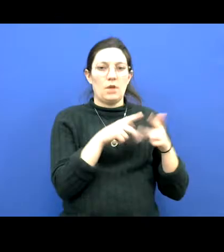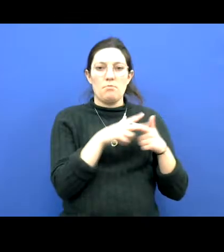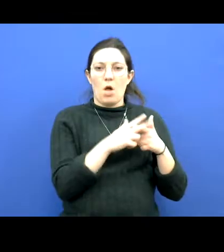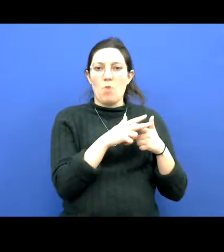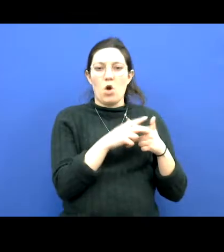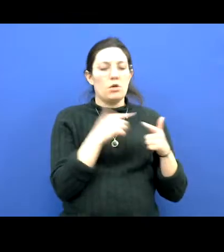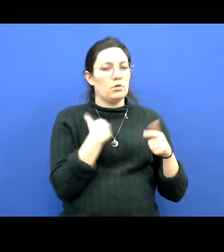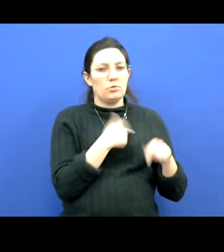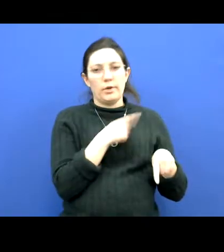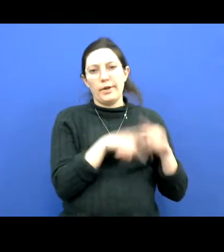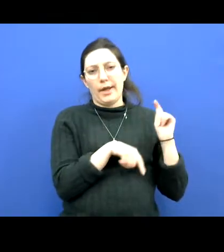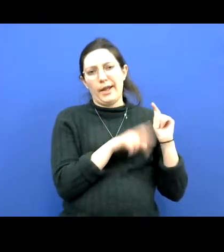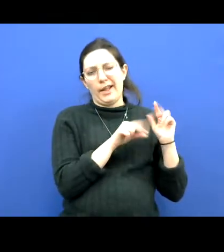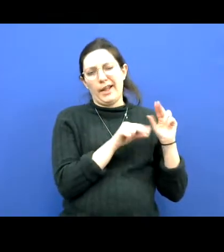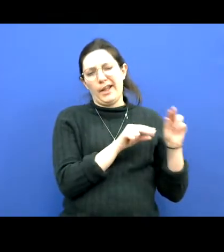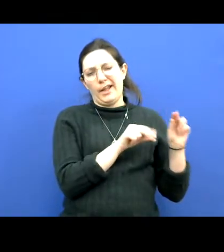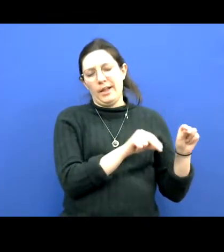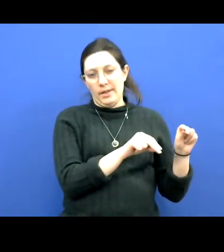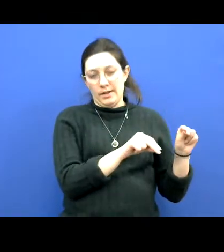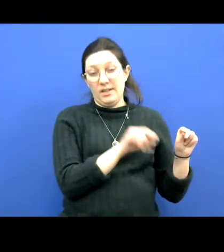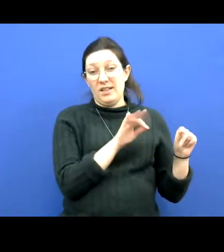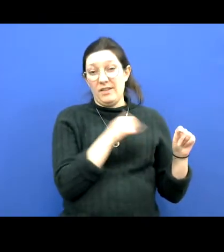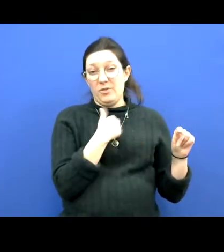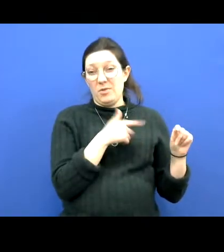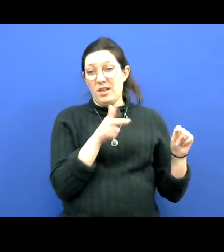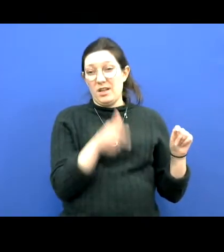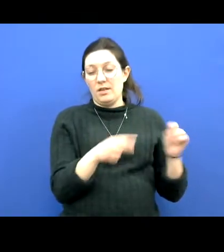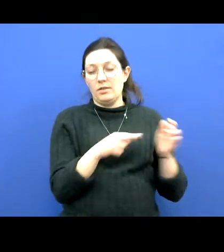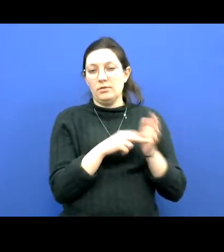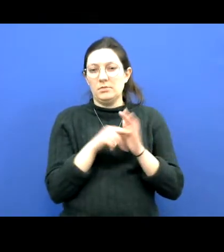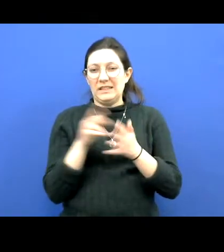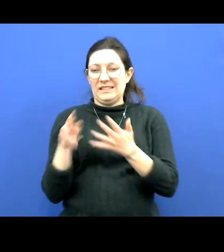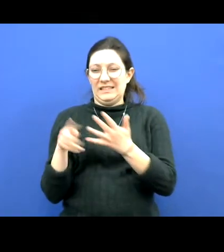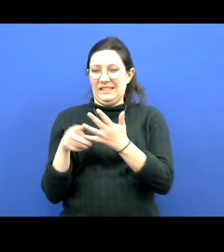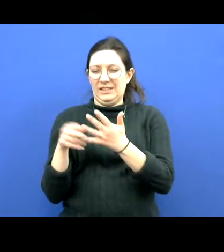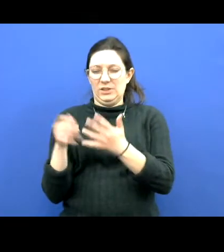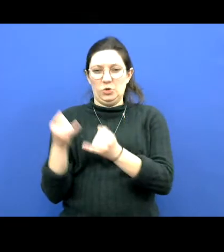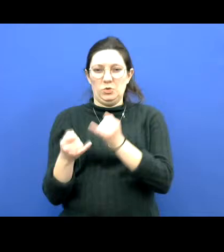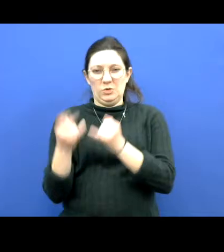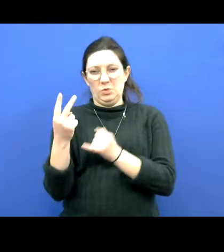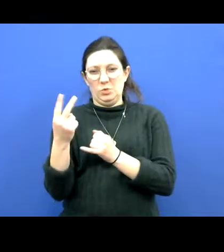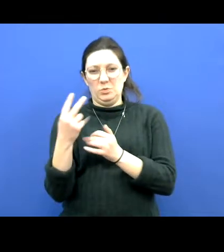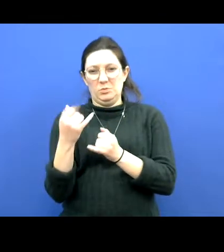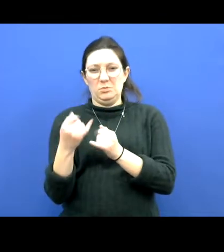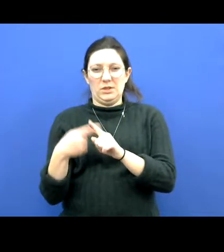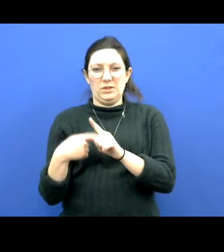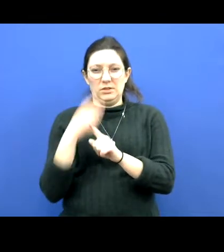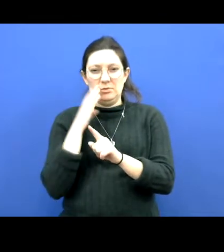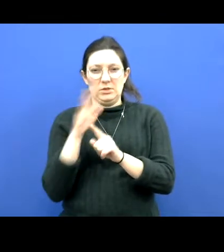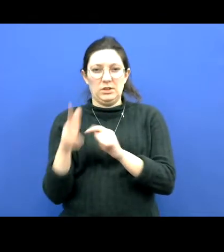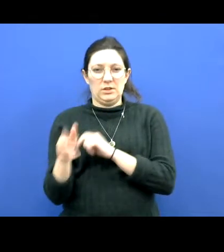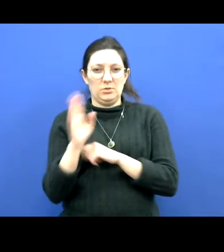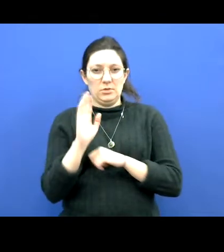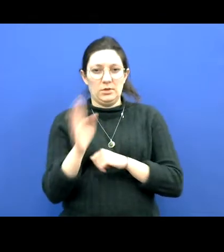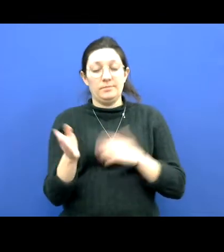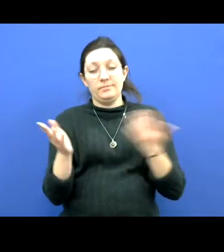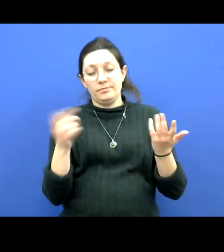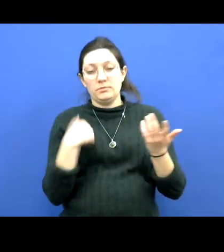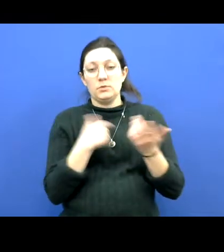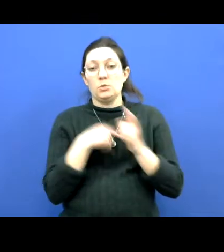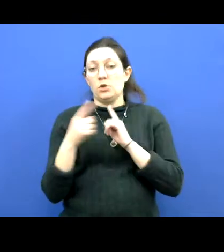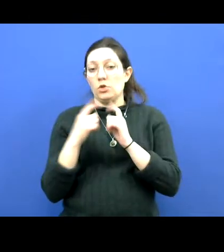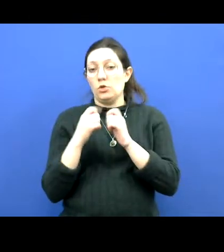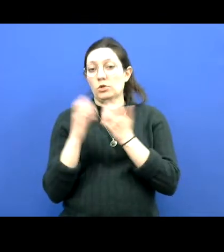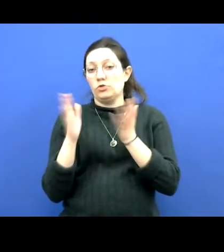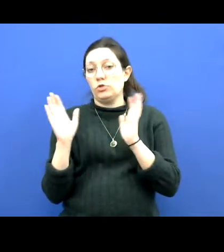budget. If we have to cut, we're going to cut those last 2 months. And that's about, in talking with the general